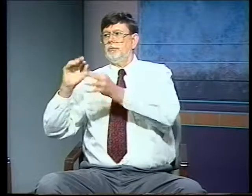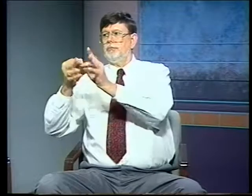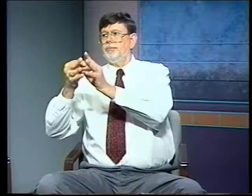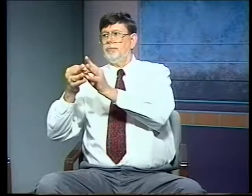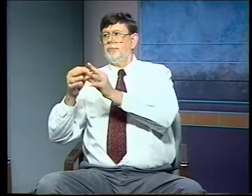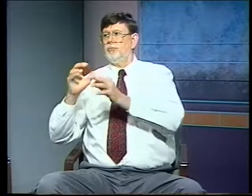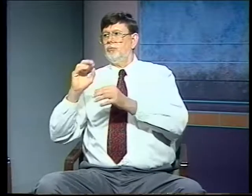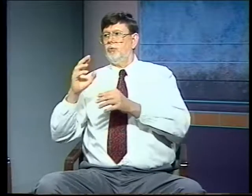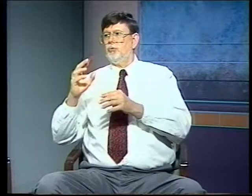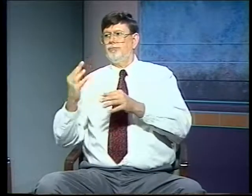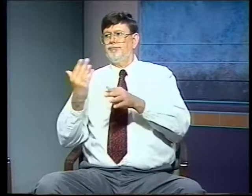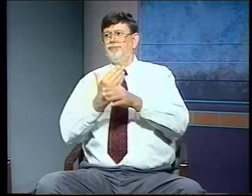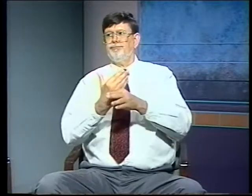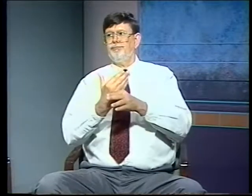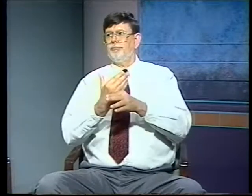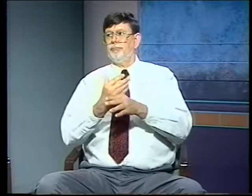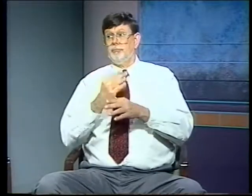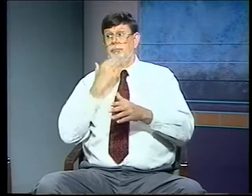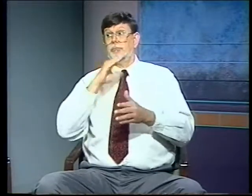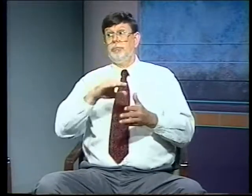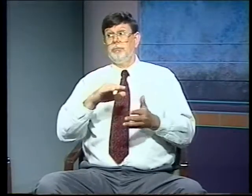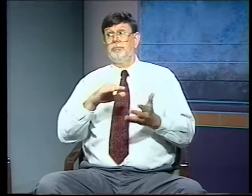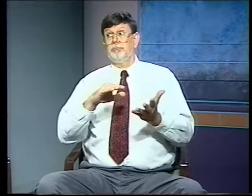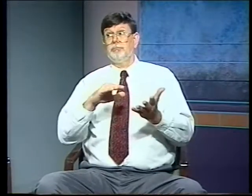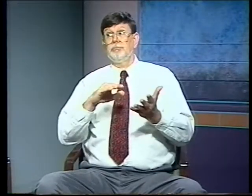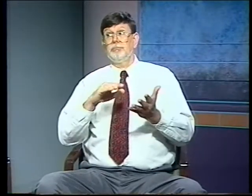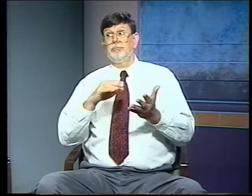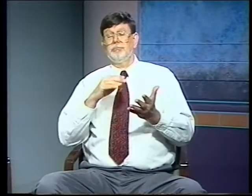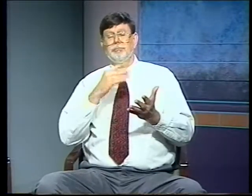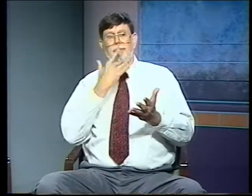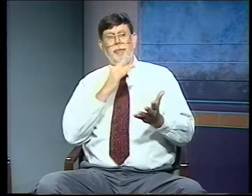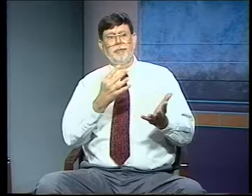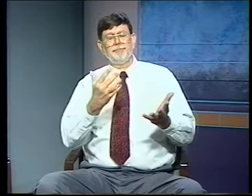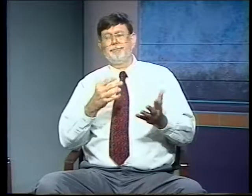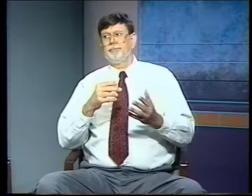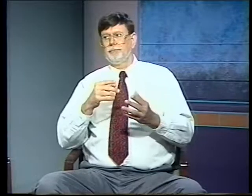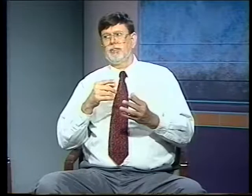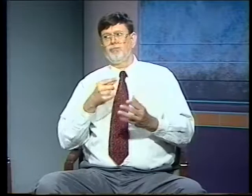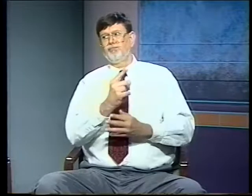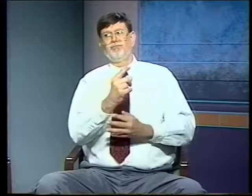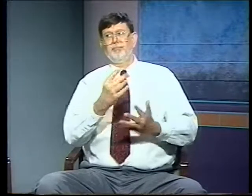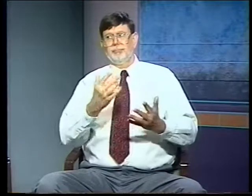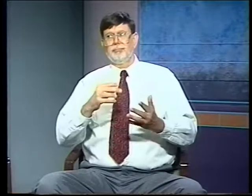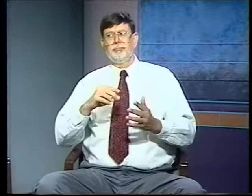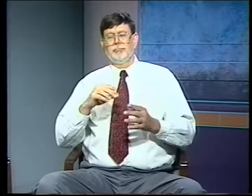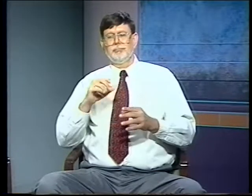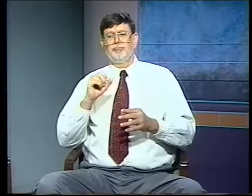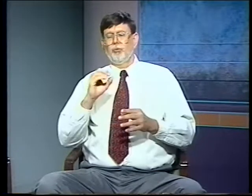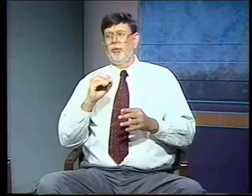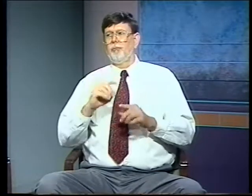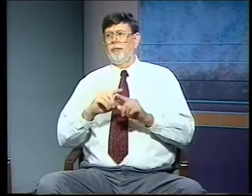generally would not have any other person to interpret that, and it would never be interrupted. That would be quite